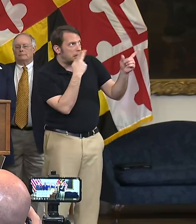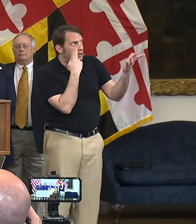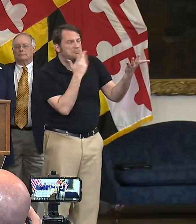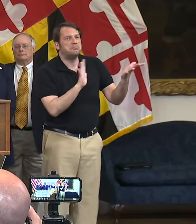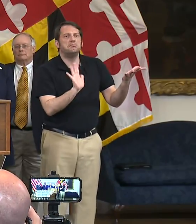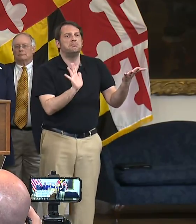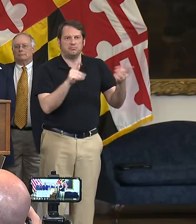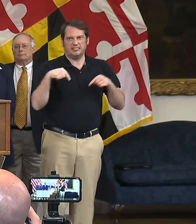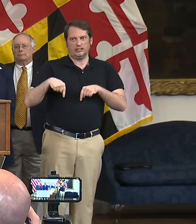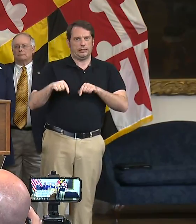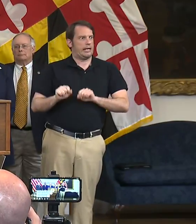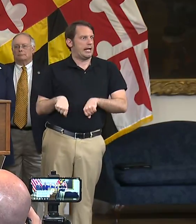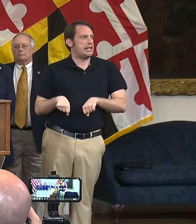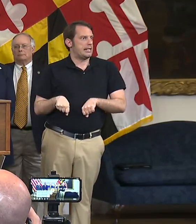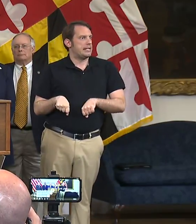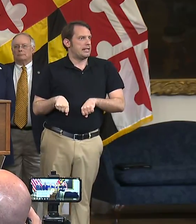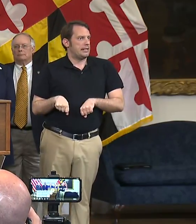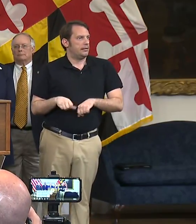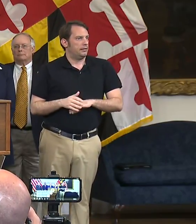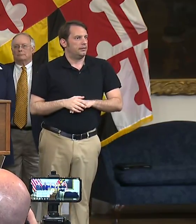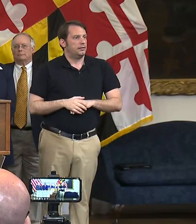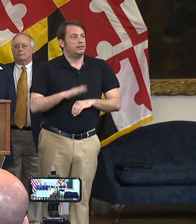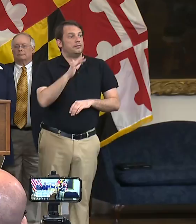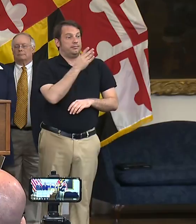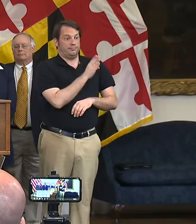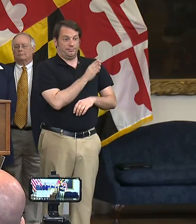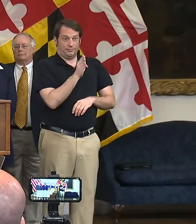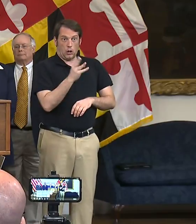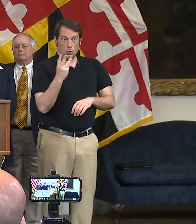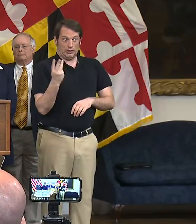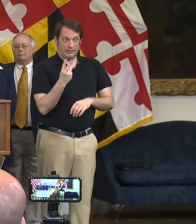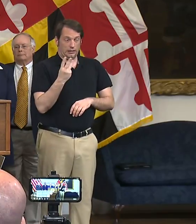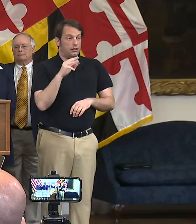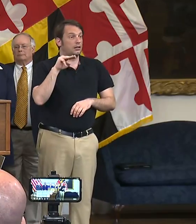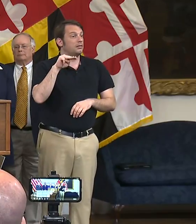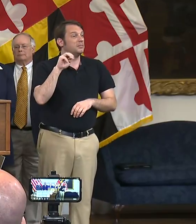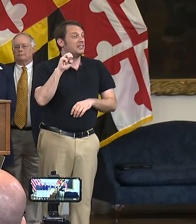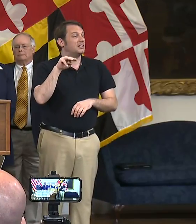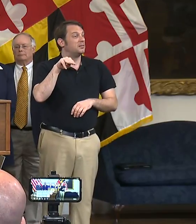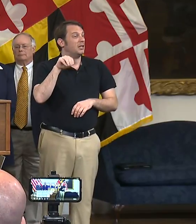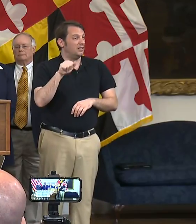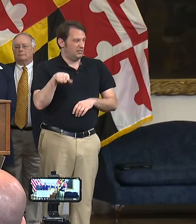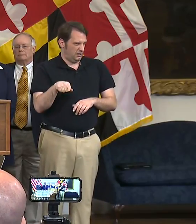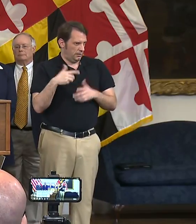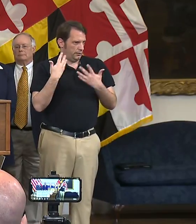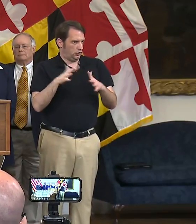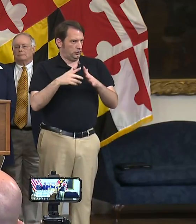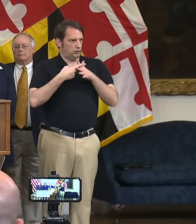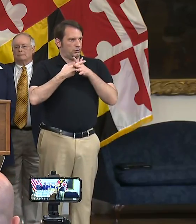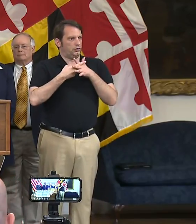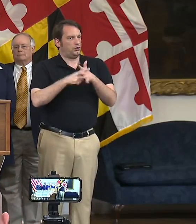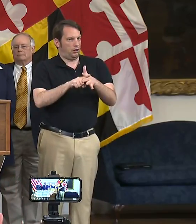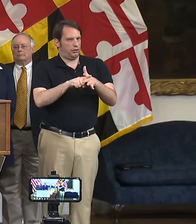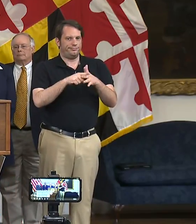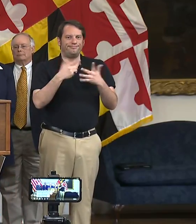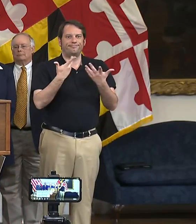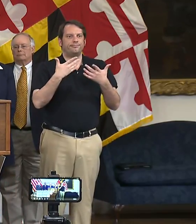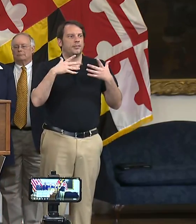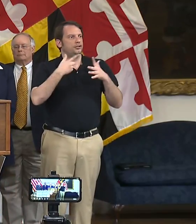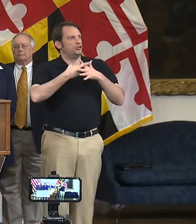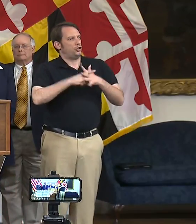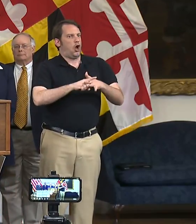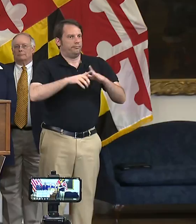Maryland Emergency Management Agency raised its activation level in order to mobilize additional